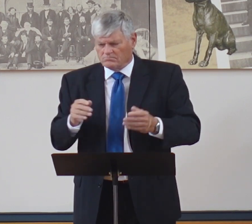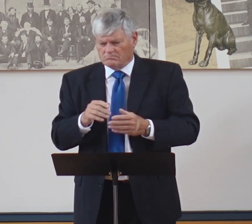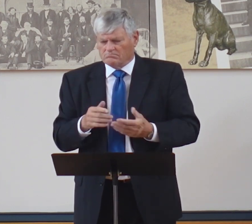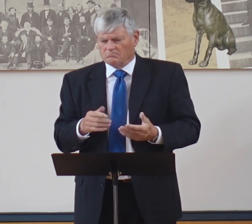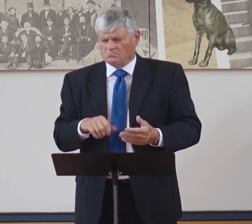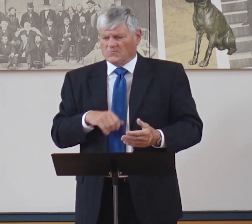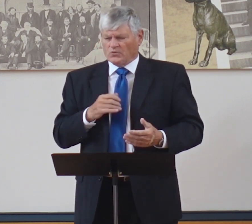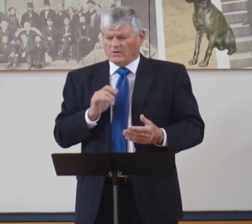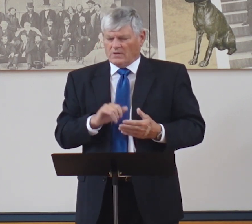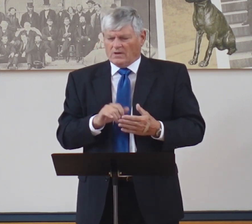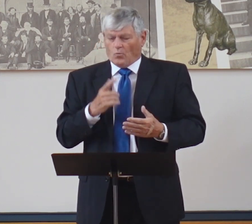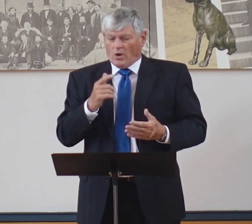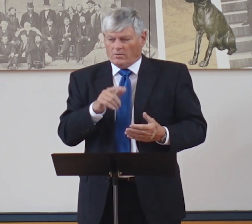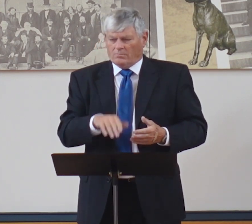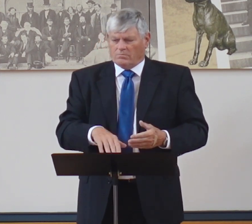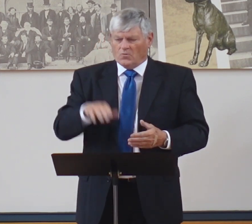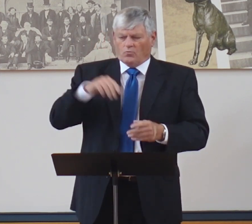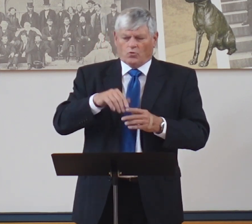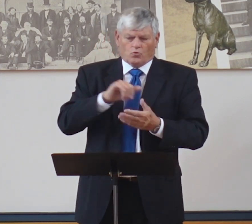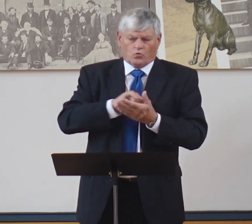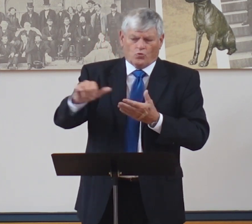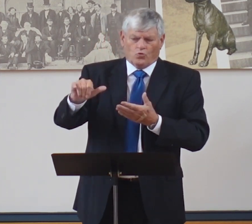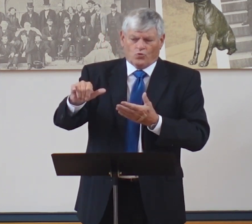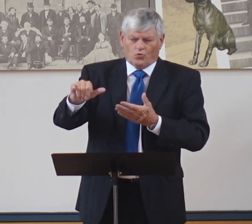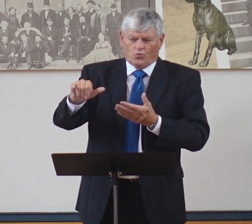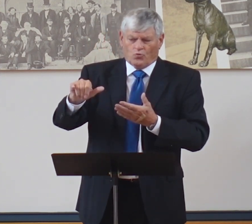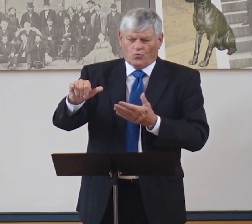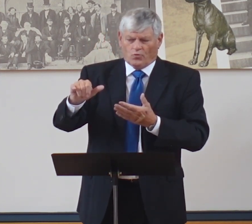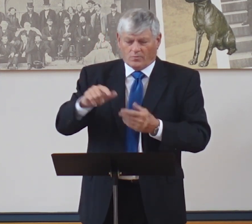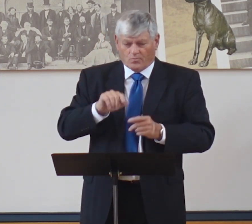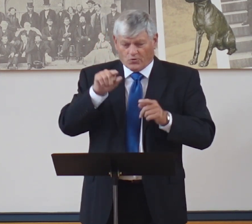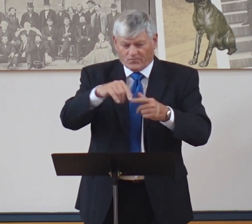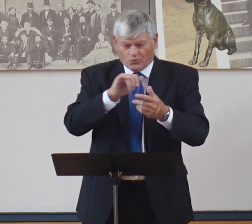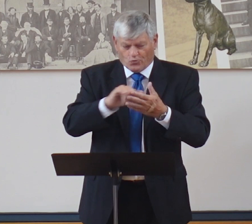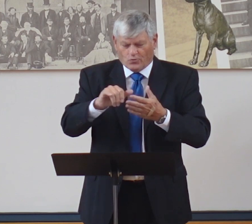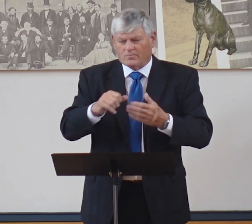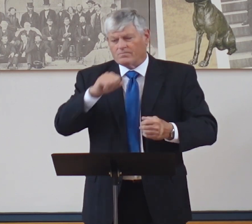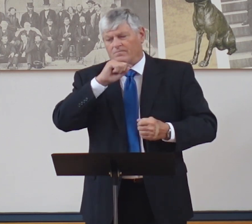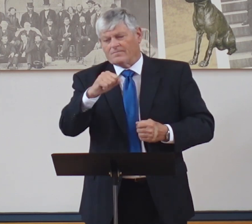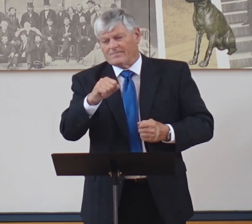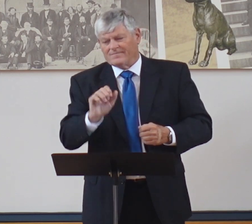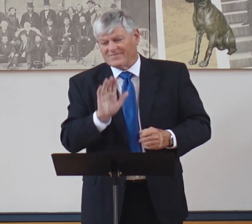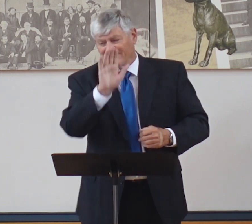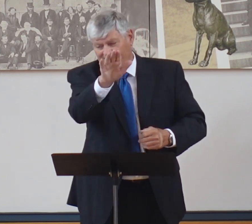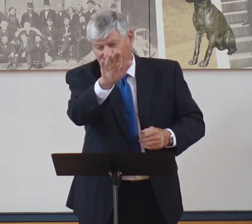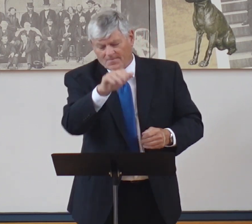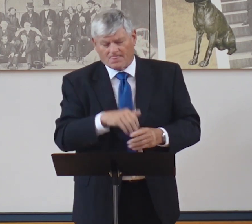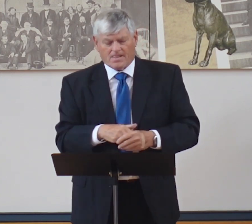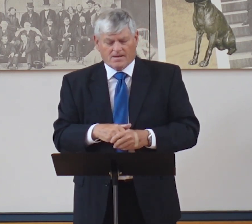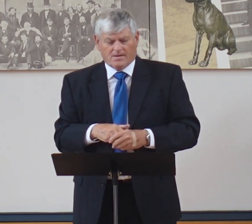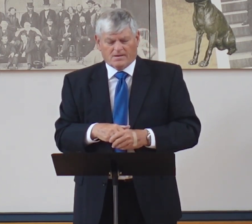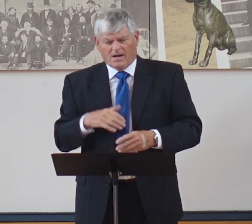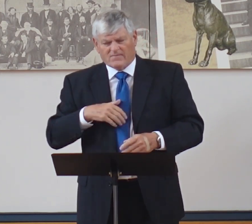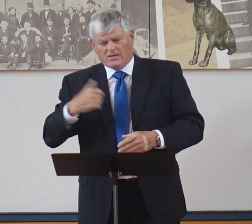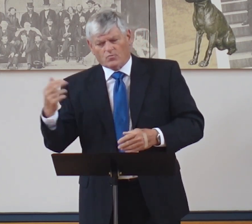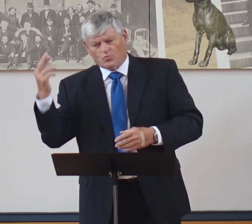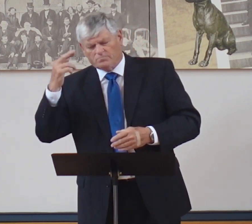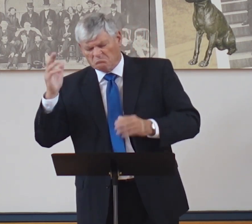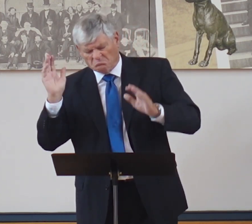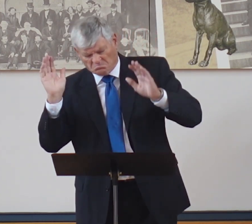So made that announcement at the party because he was very proud he got this position. He grew up in New York and wanted to go back to